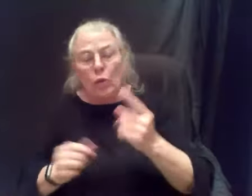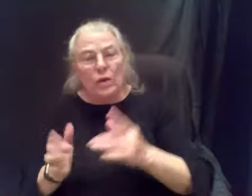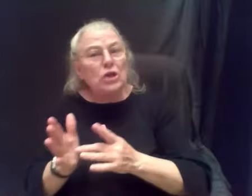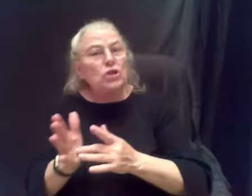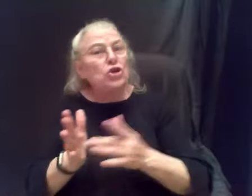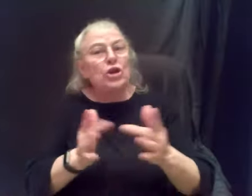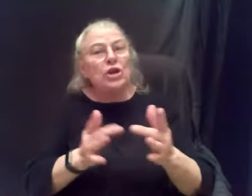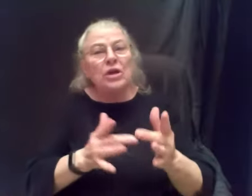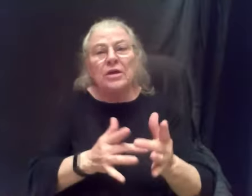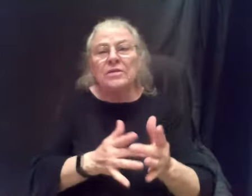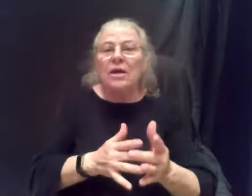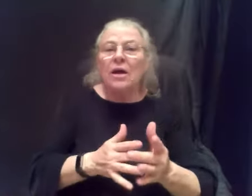Only Jesus